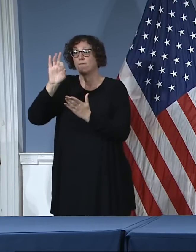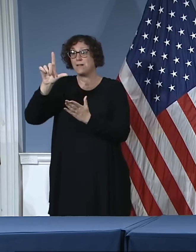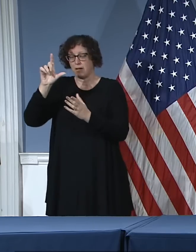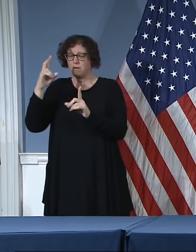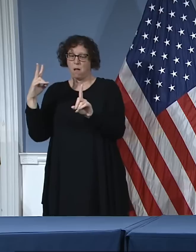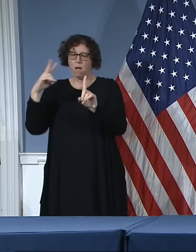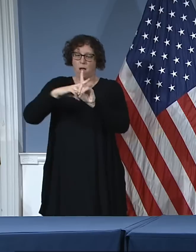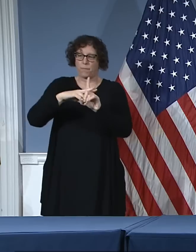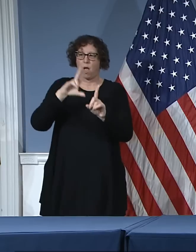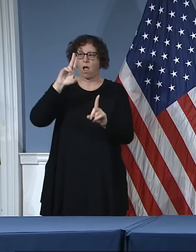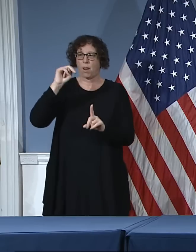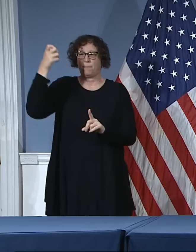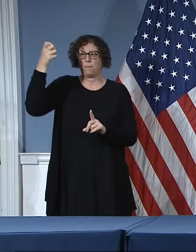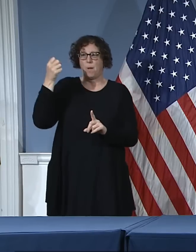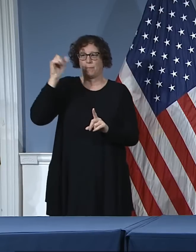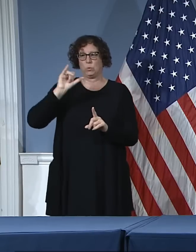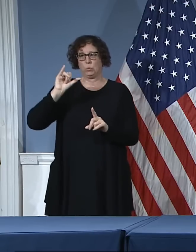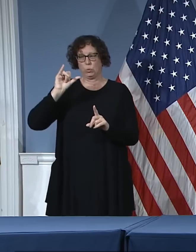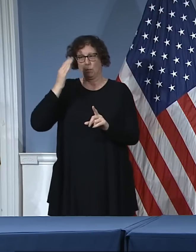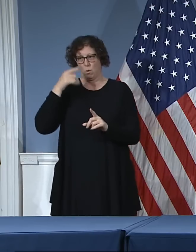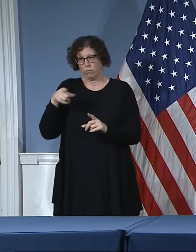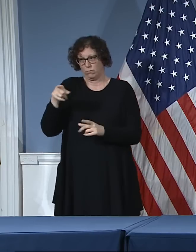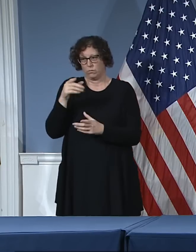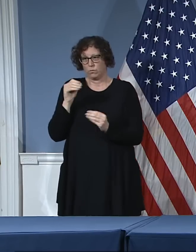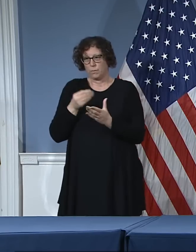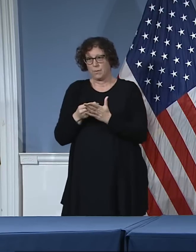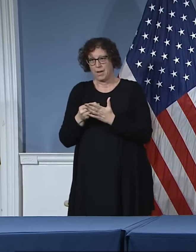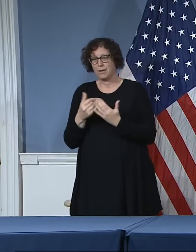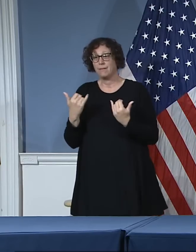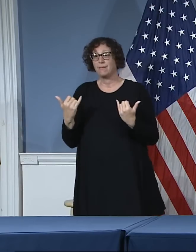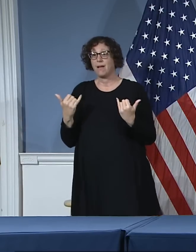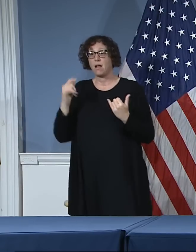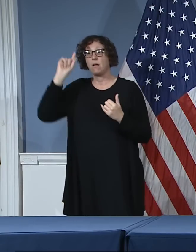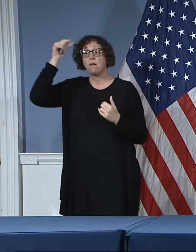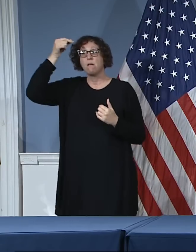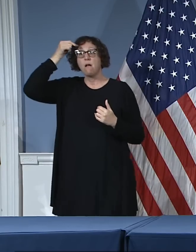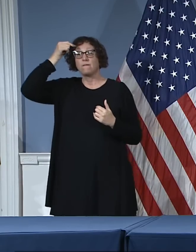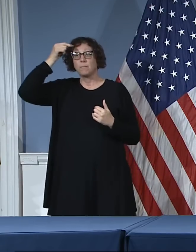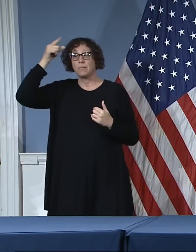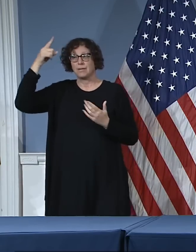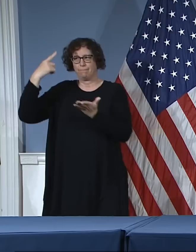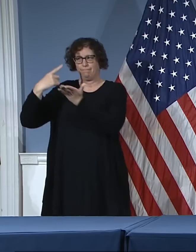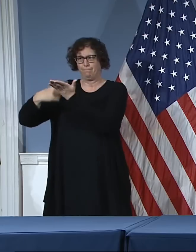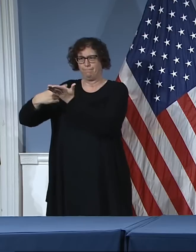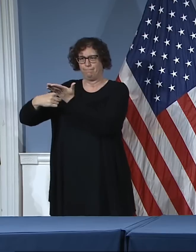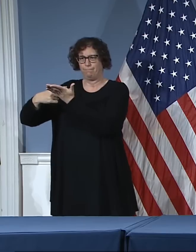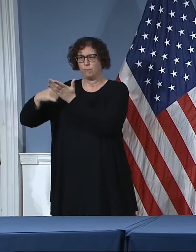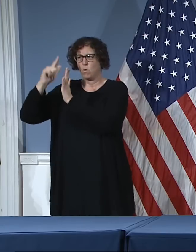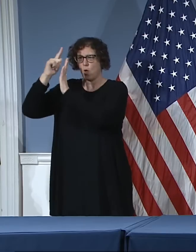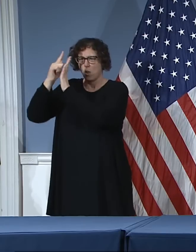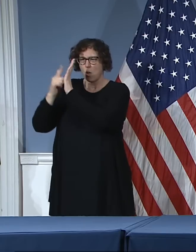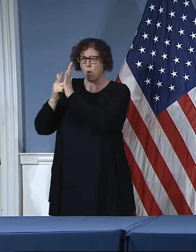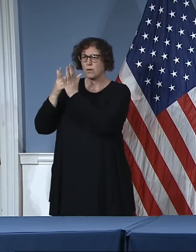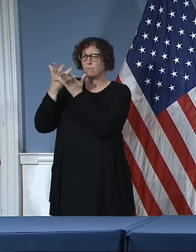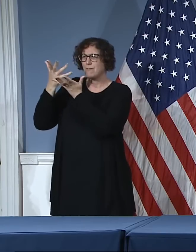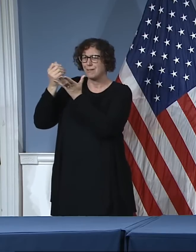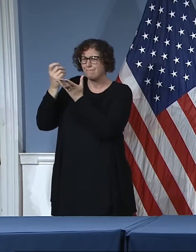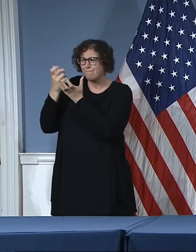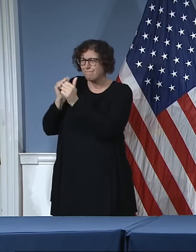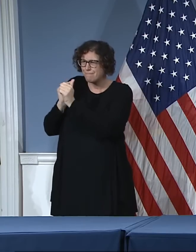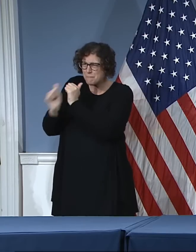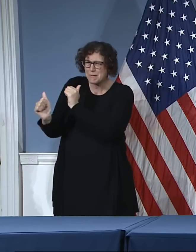people, including gig economy workers. Obviously, there have been some other actions taken, which I'm happy about, including by the federal government,